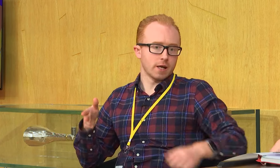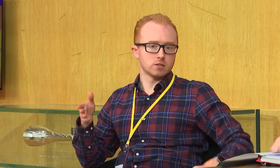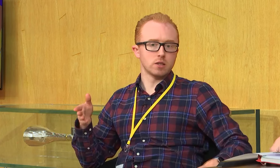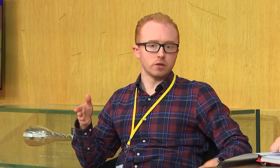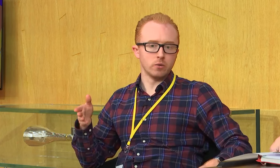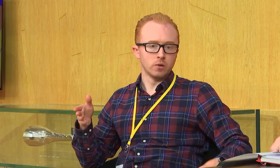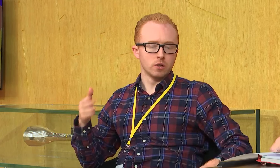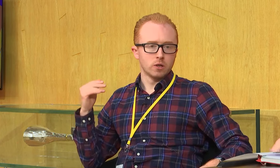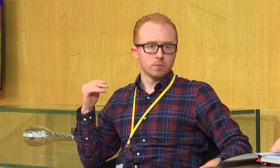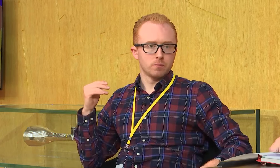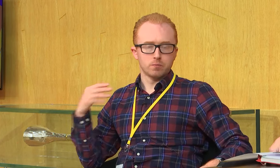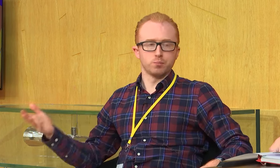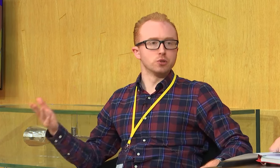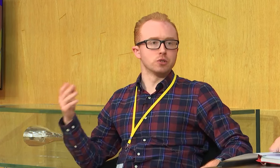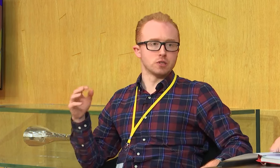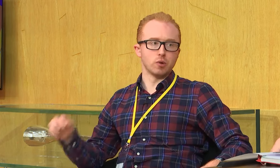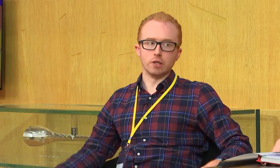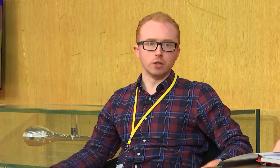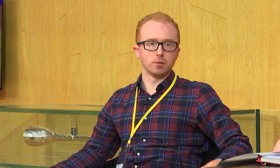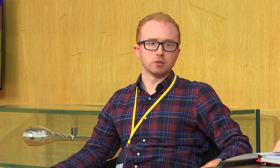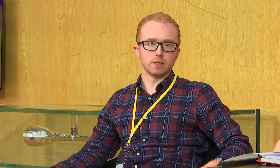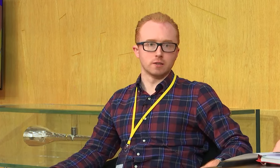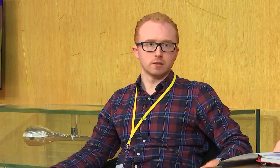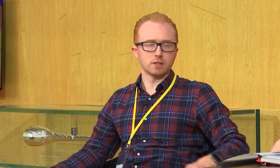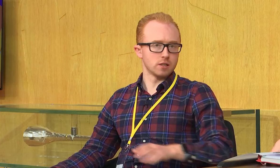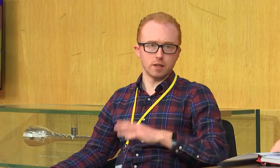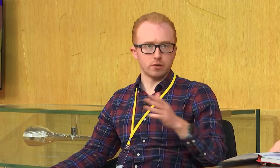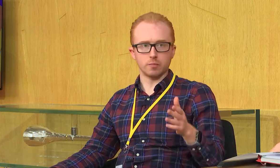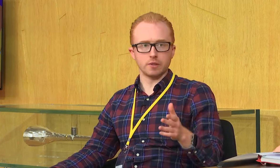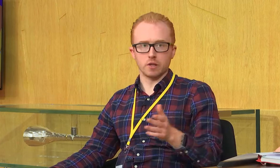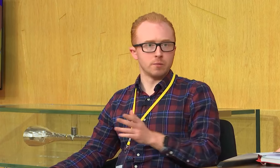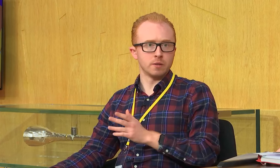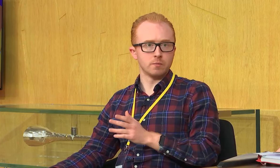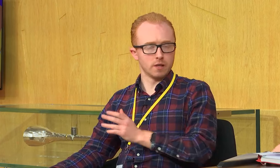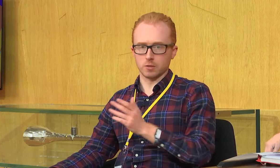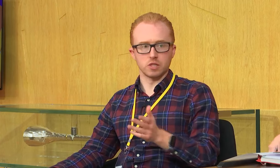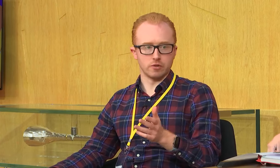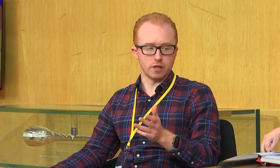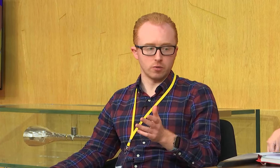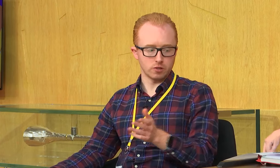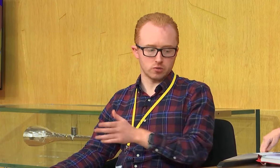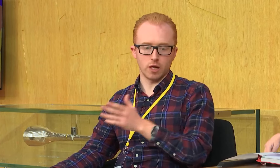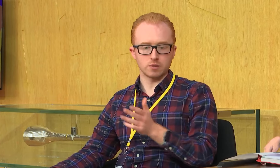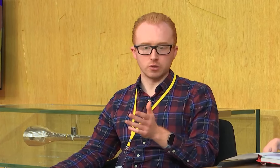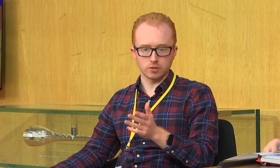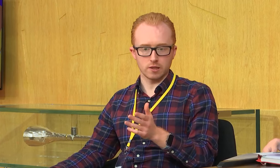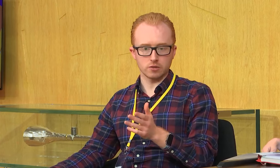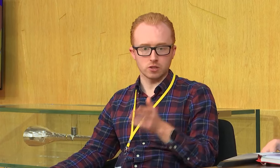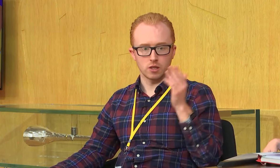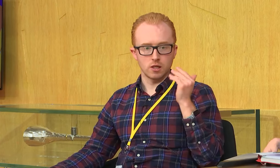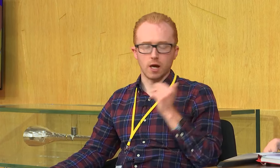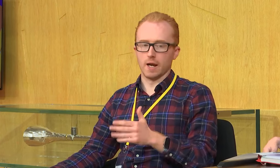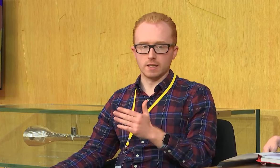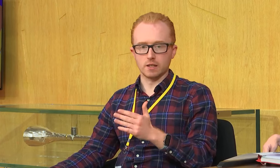going to actually, you know, produce his graded unit project. Because like, there have been hiccups here and there where scribes and note